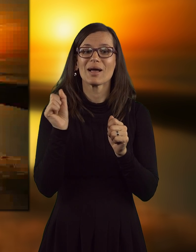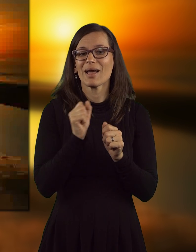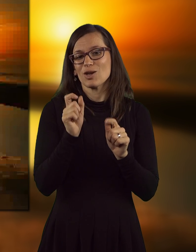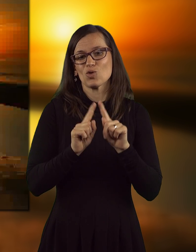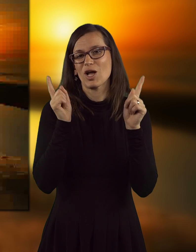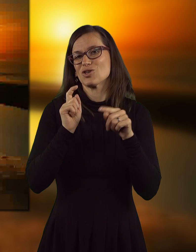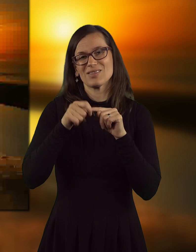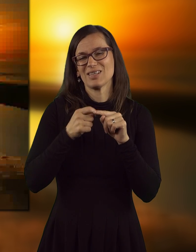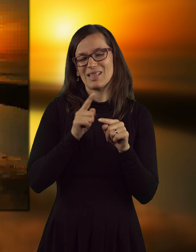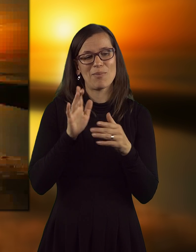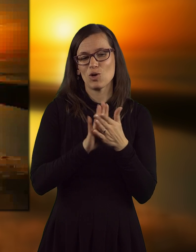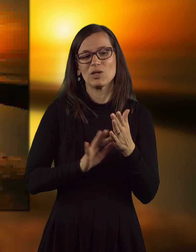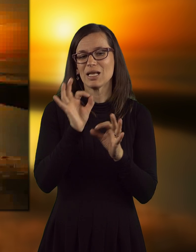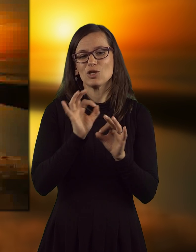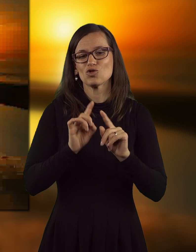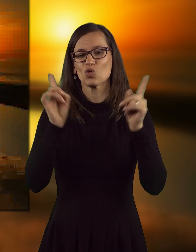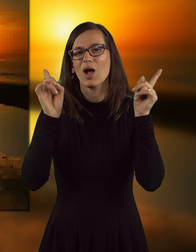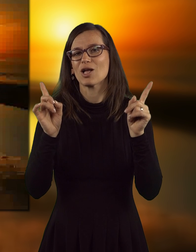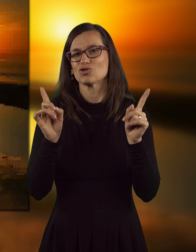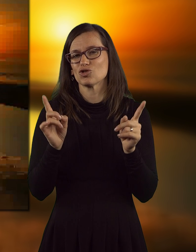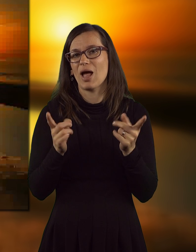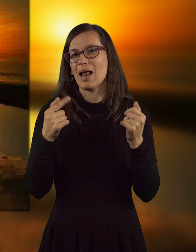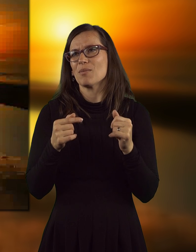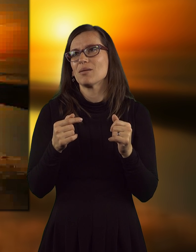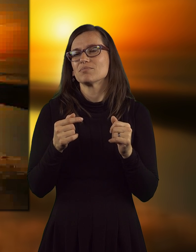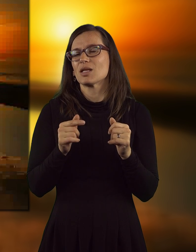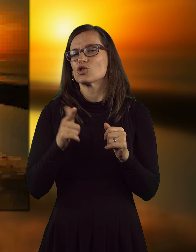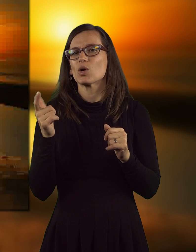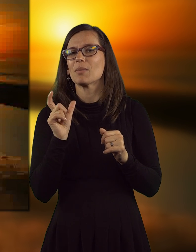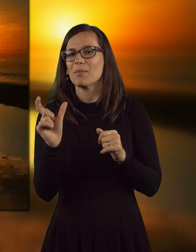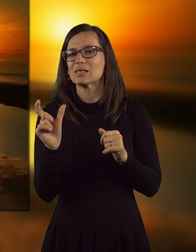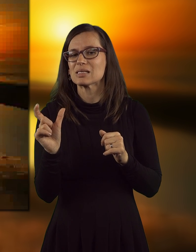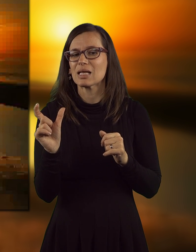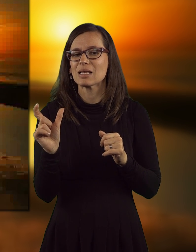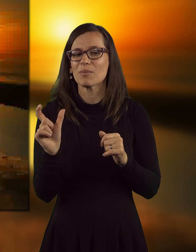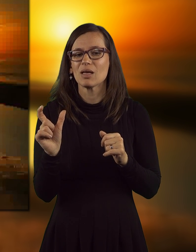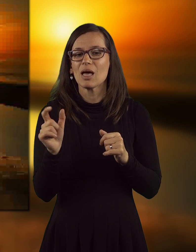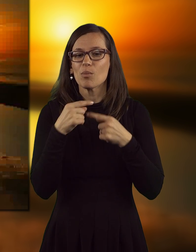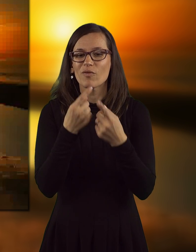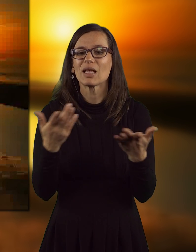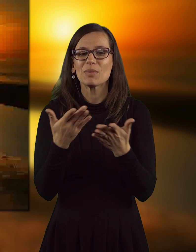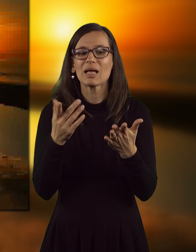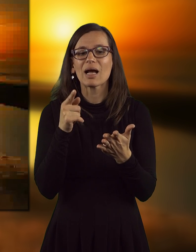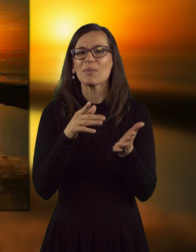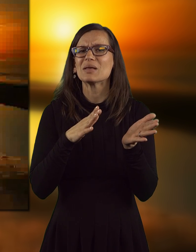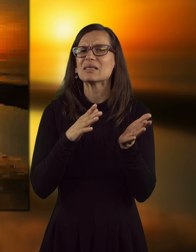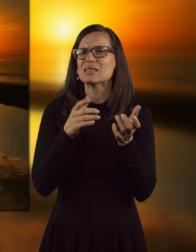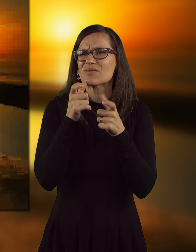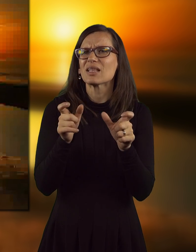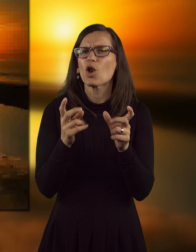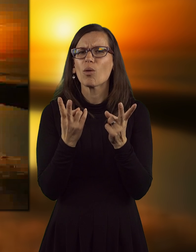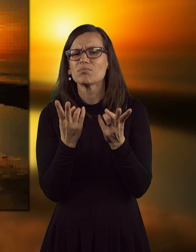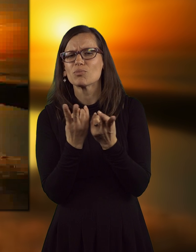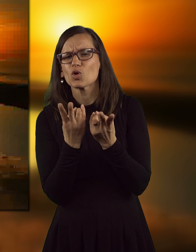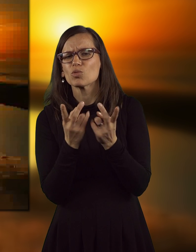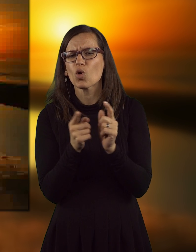because otherwise it doesn't sound very different from in other words, we would put something in there that sounds something